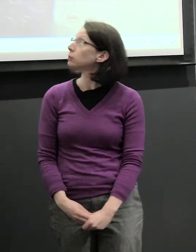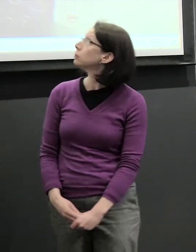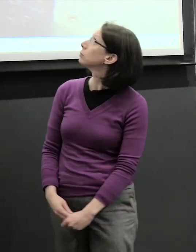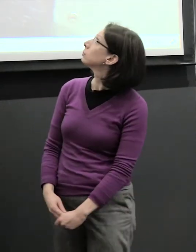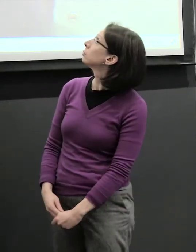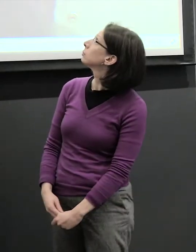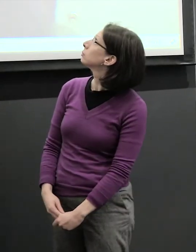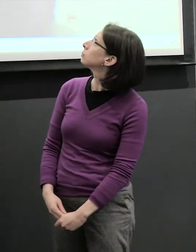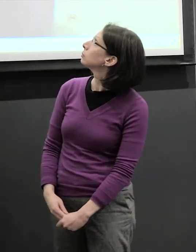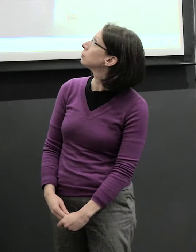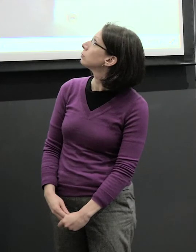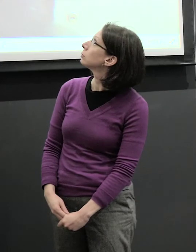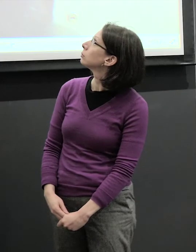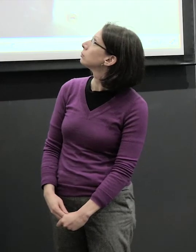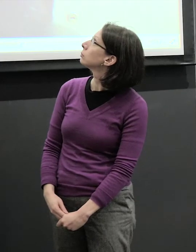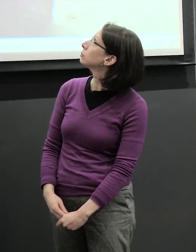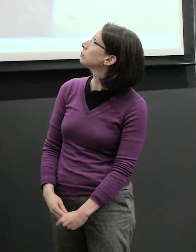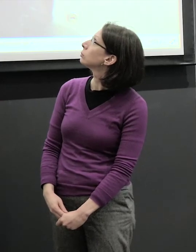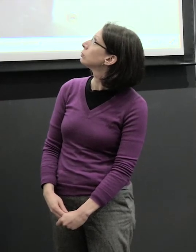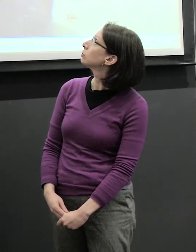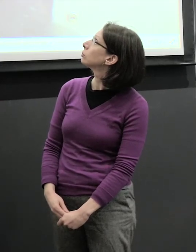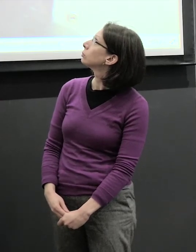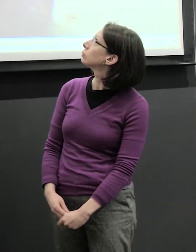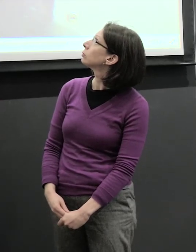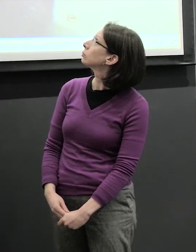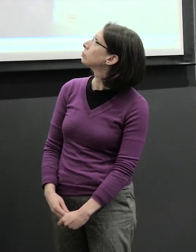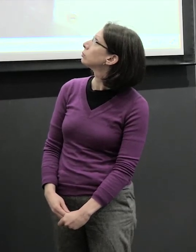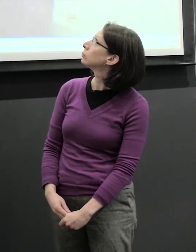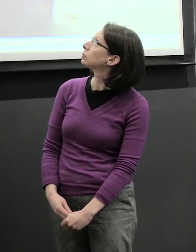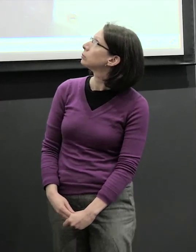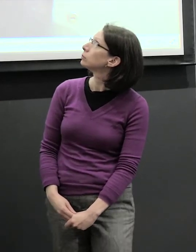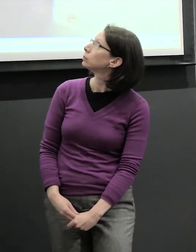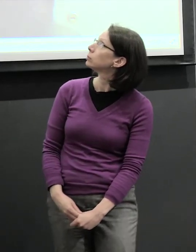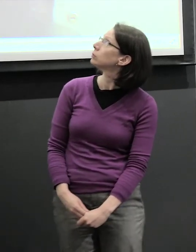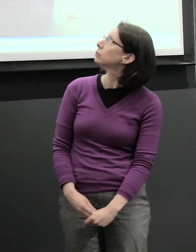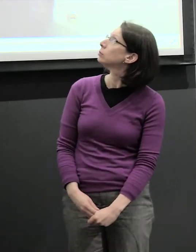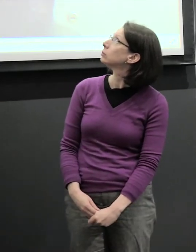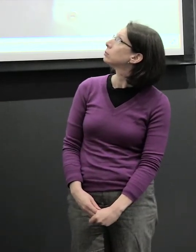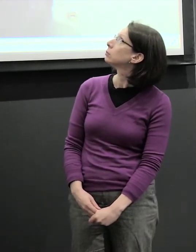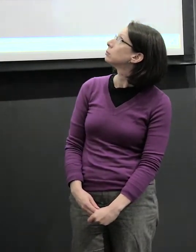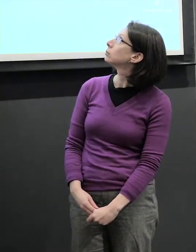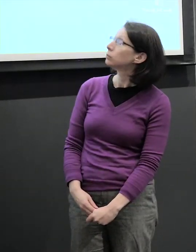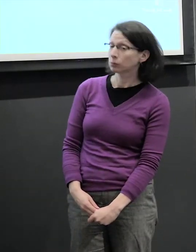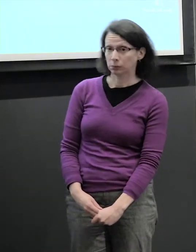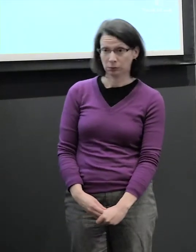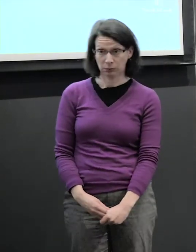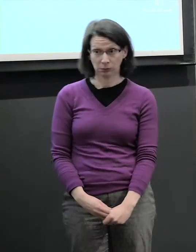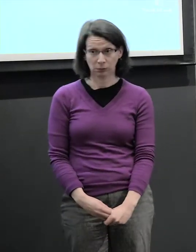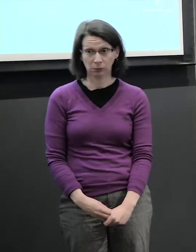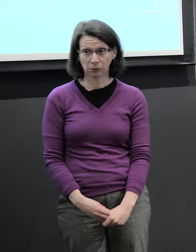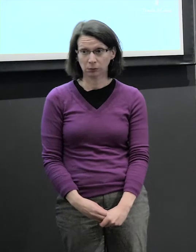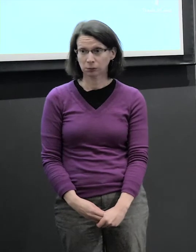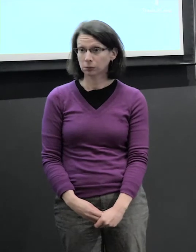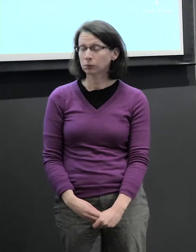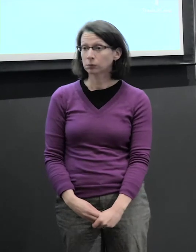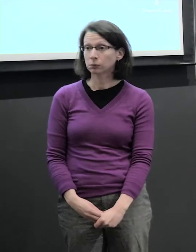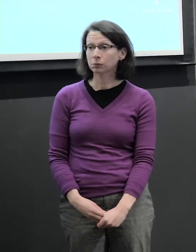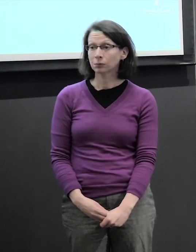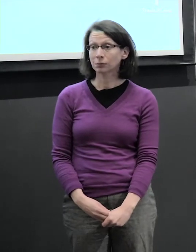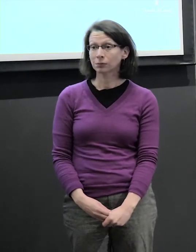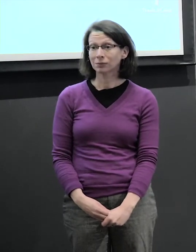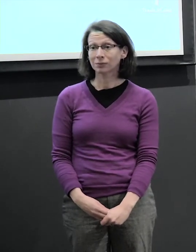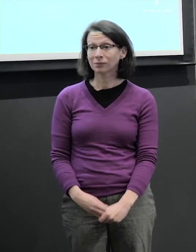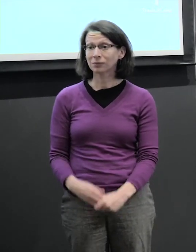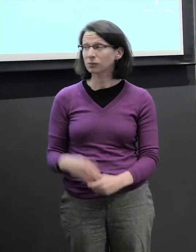John, money I give, you I not give, okay? And so what